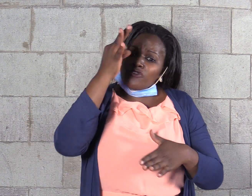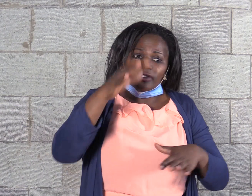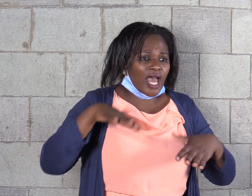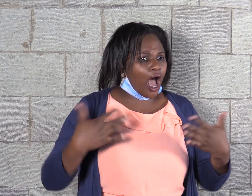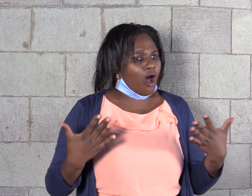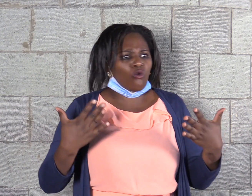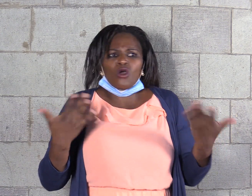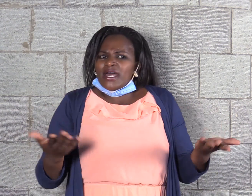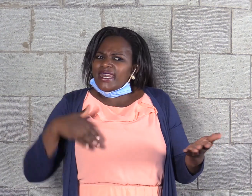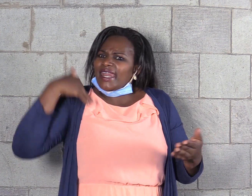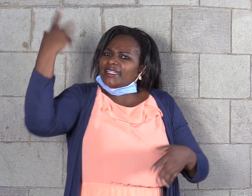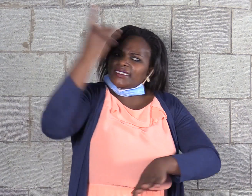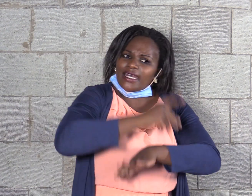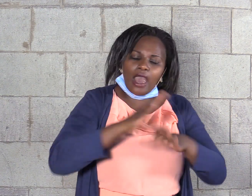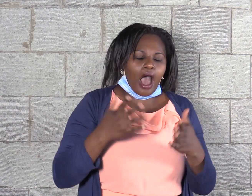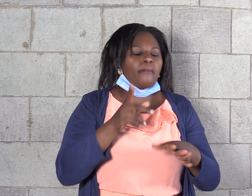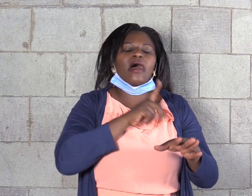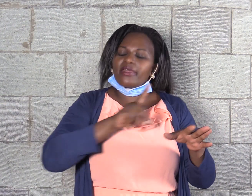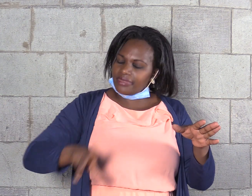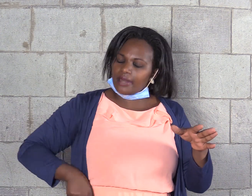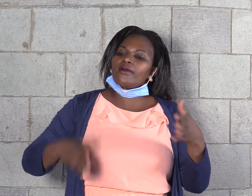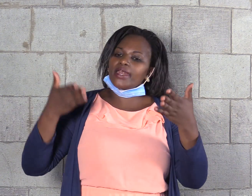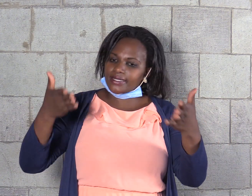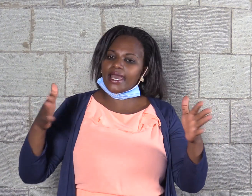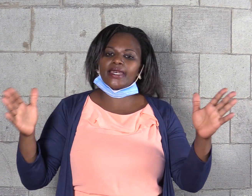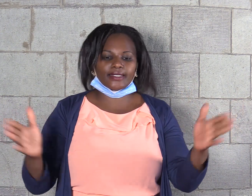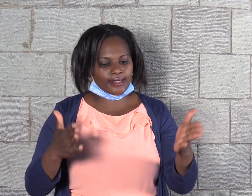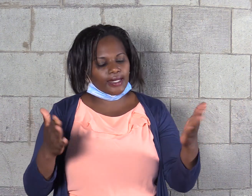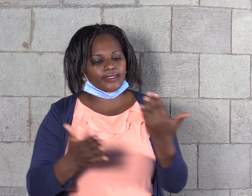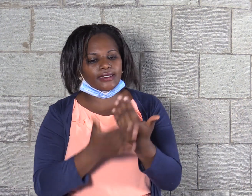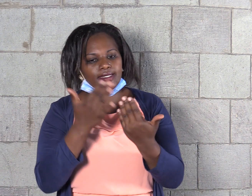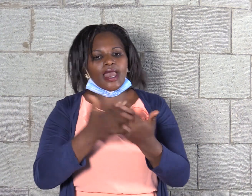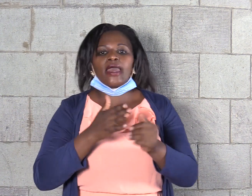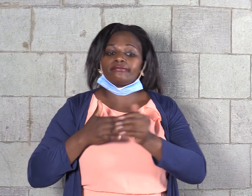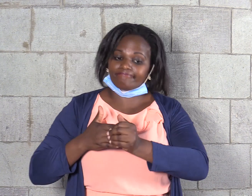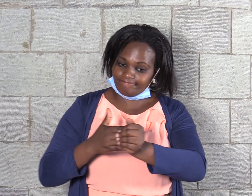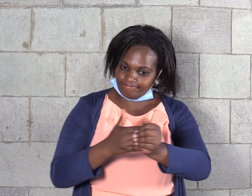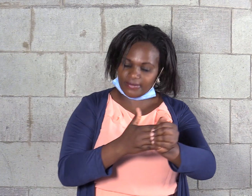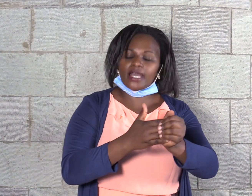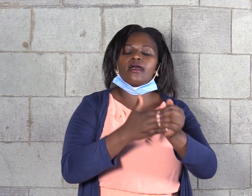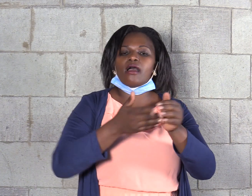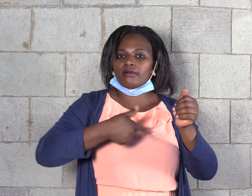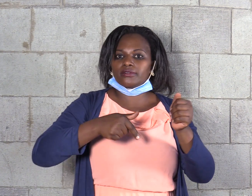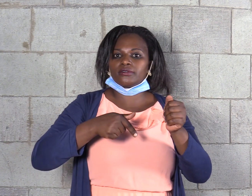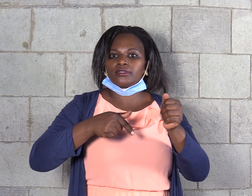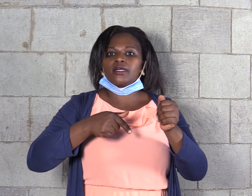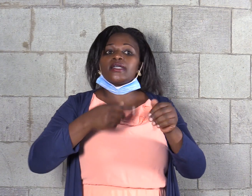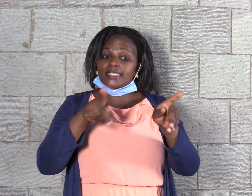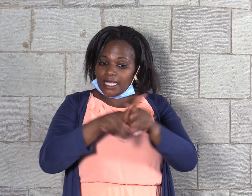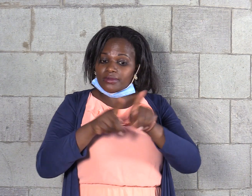happen the next day. But the Lord is there and He's taking care of us. He is guiding us. He will guide us. Just like the shepherd who will never